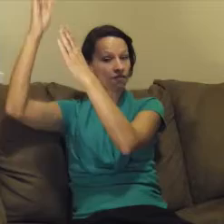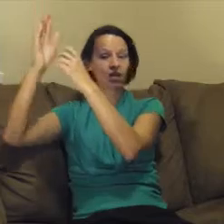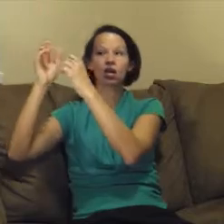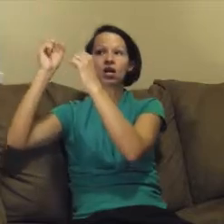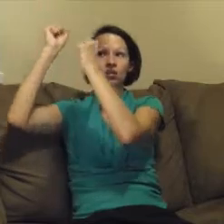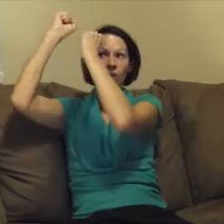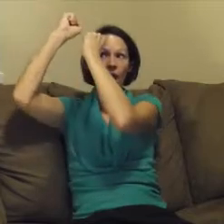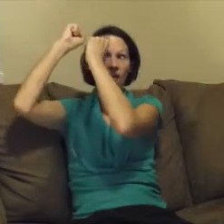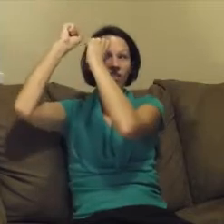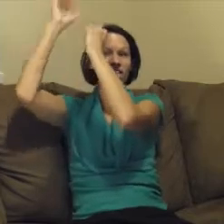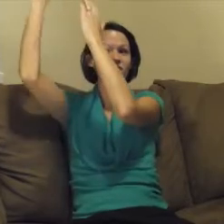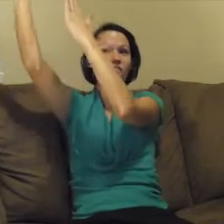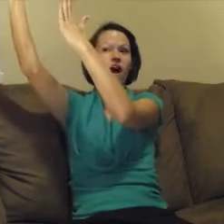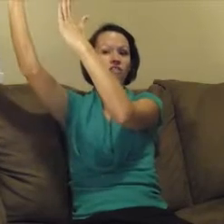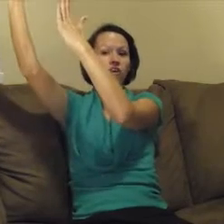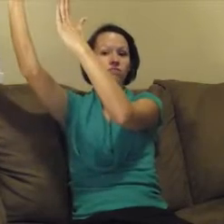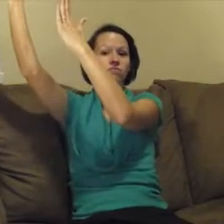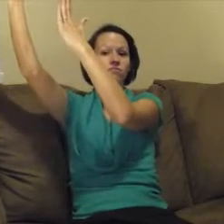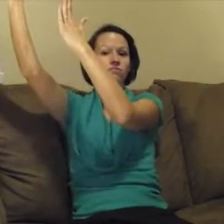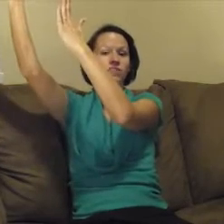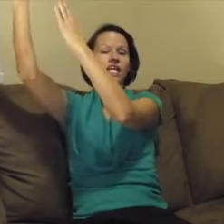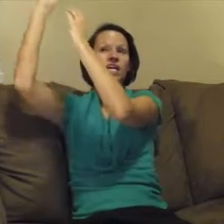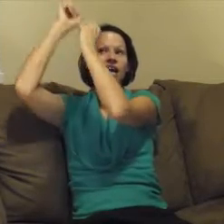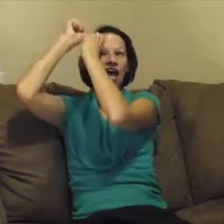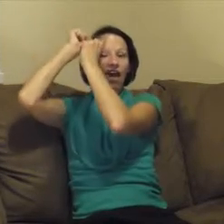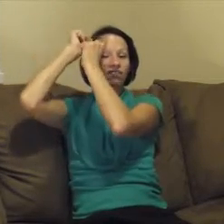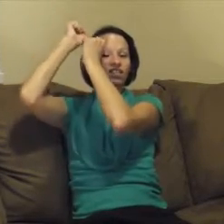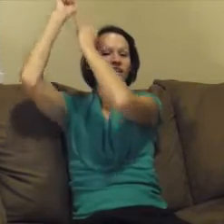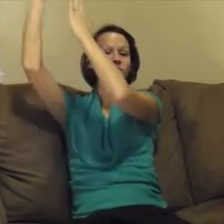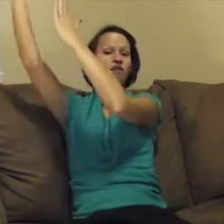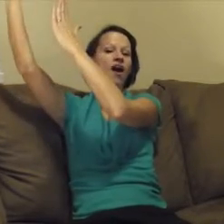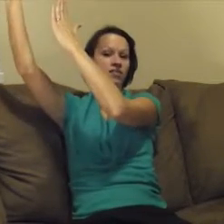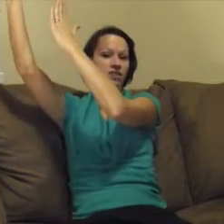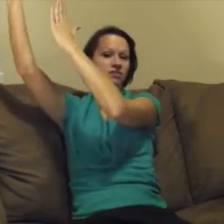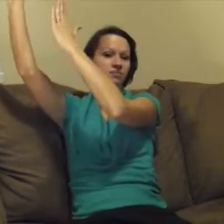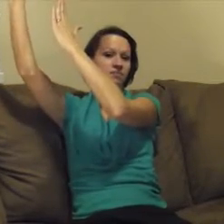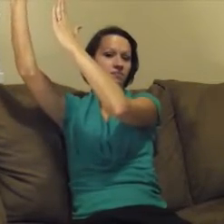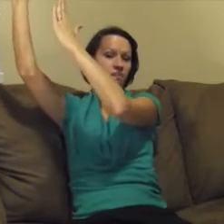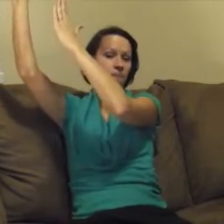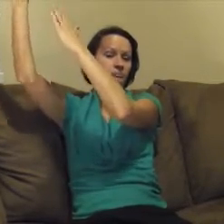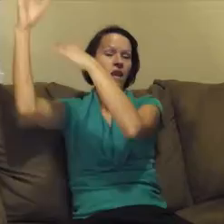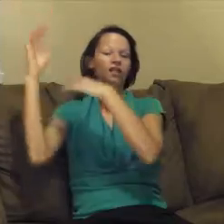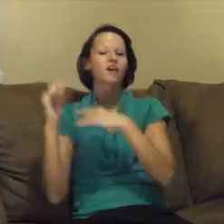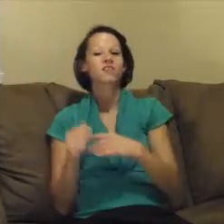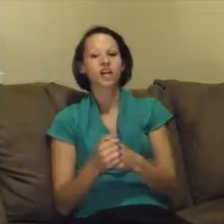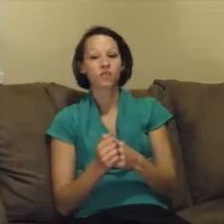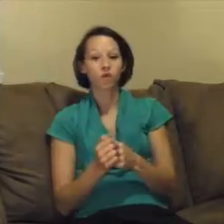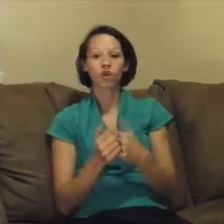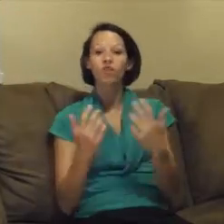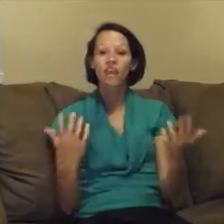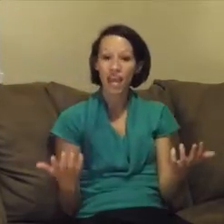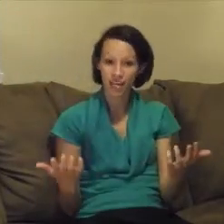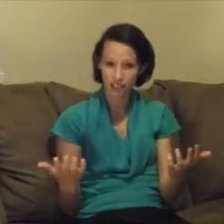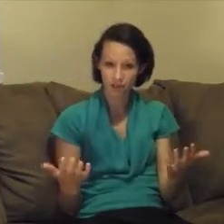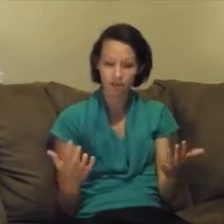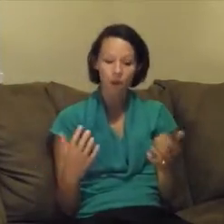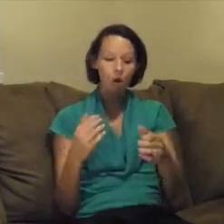heaven. So, Heavenly Father. Heavenly Father. Now the sign for create